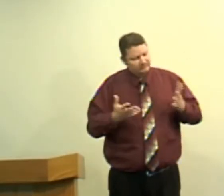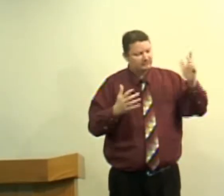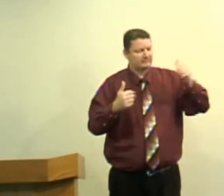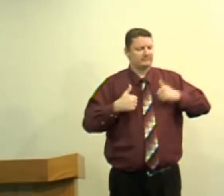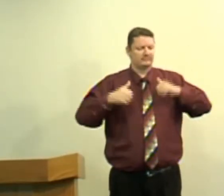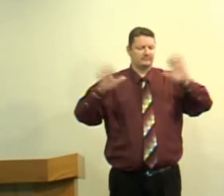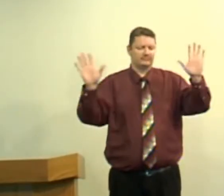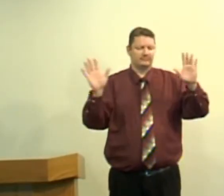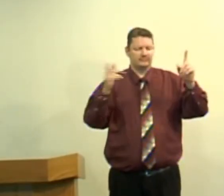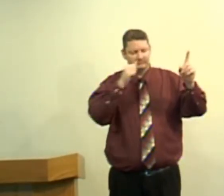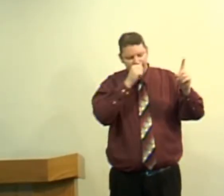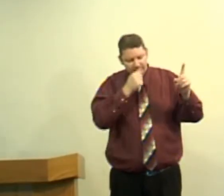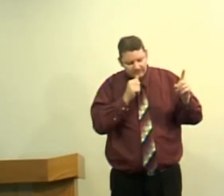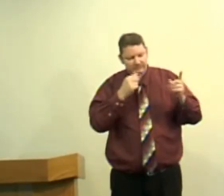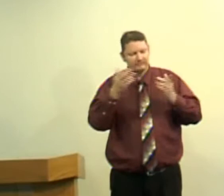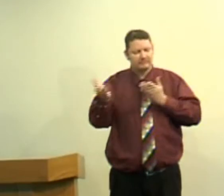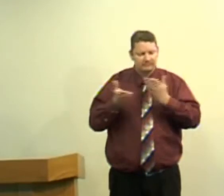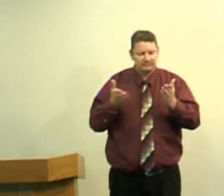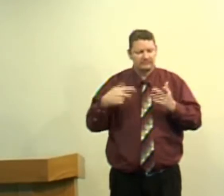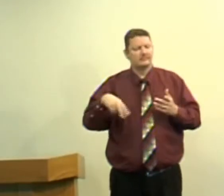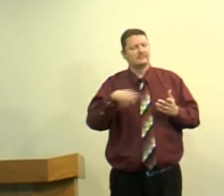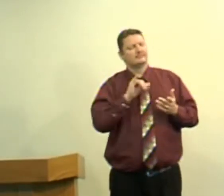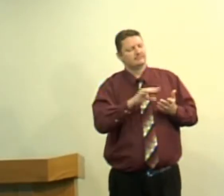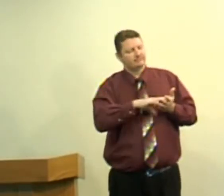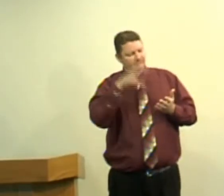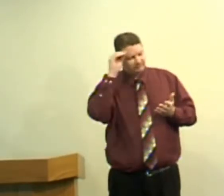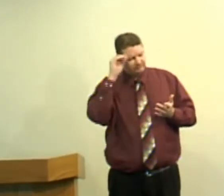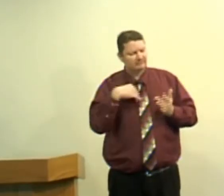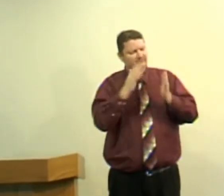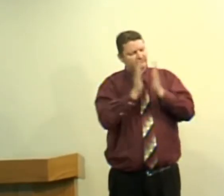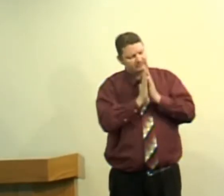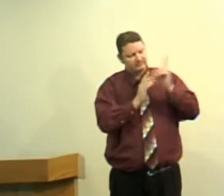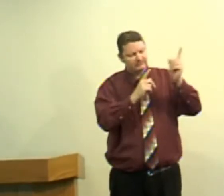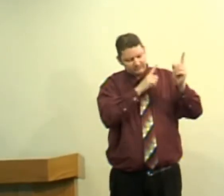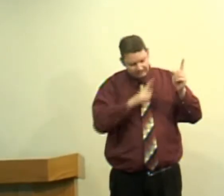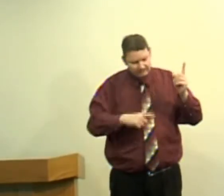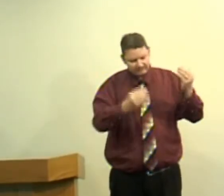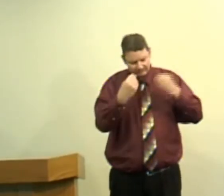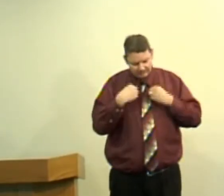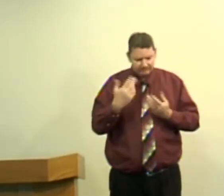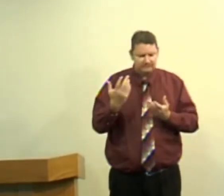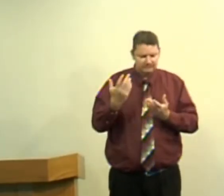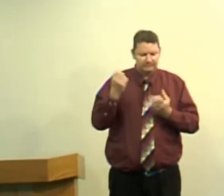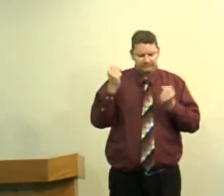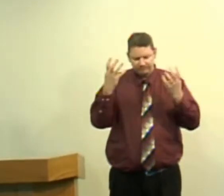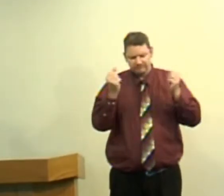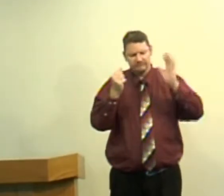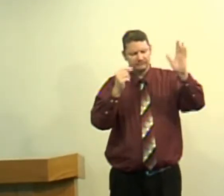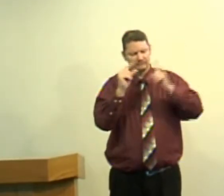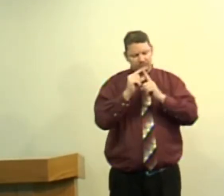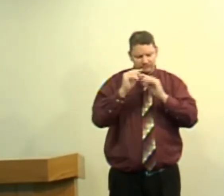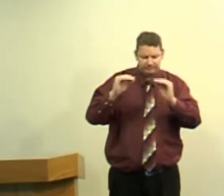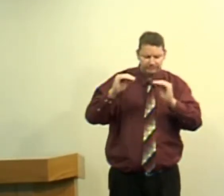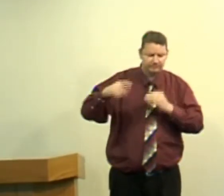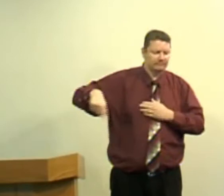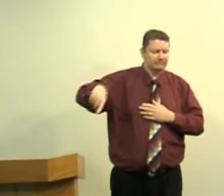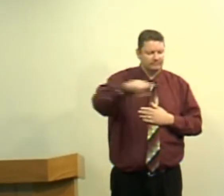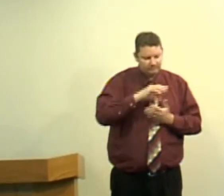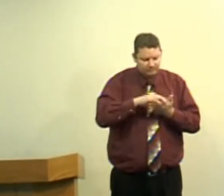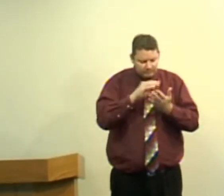You have shown us sacrifice. You've been our example. We've learned from you through prayers, through